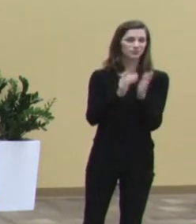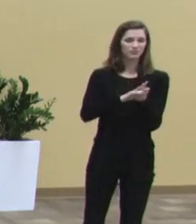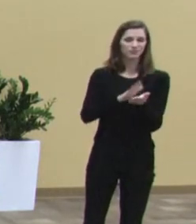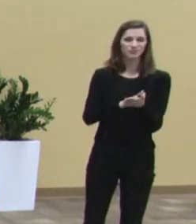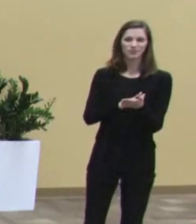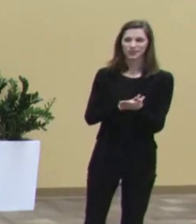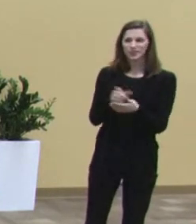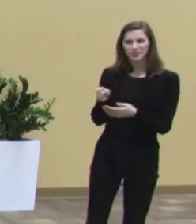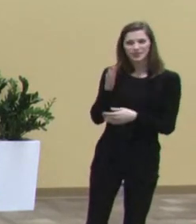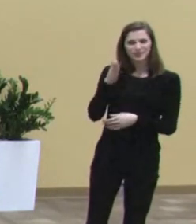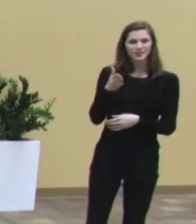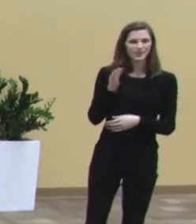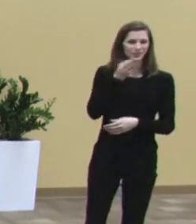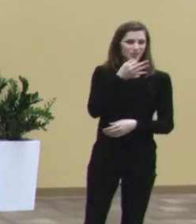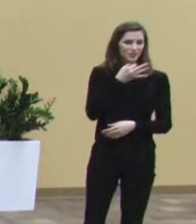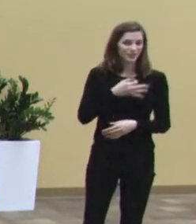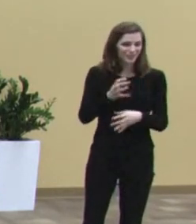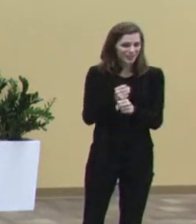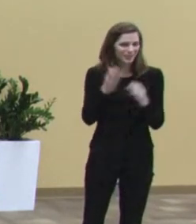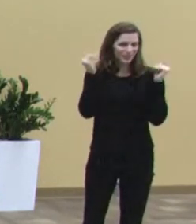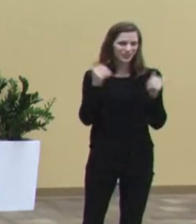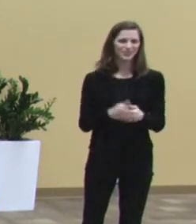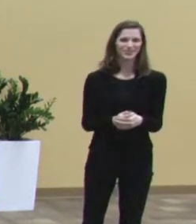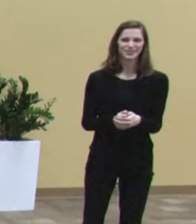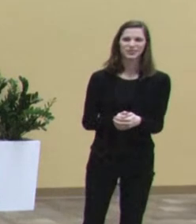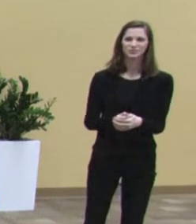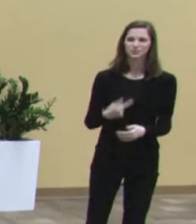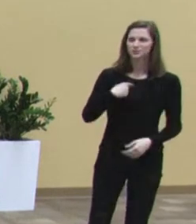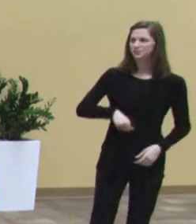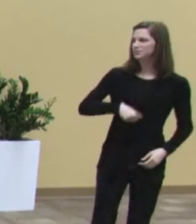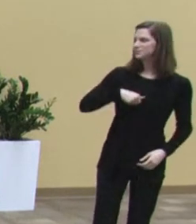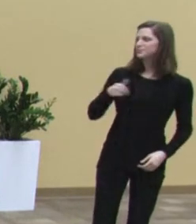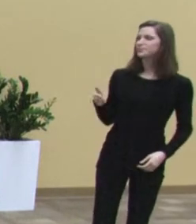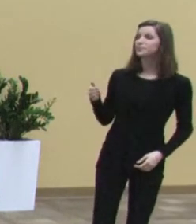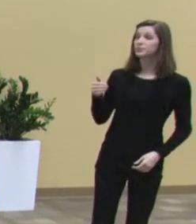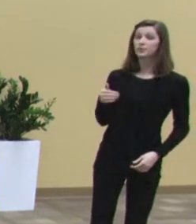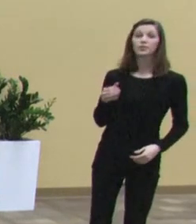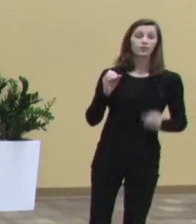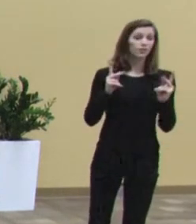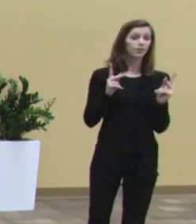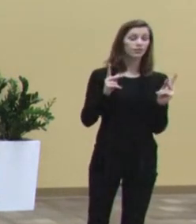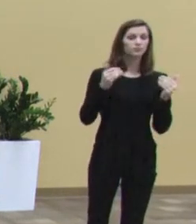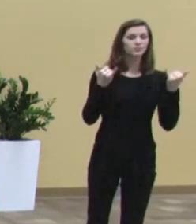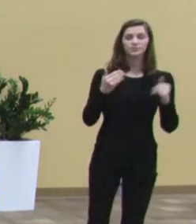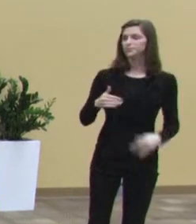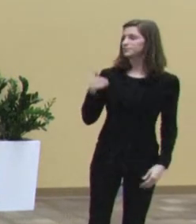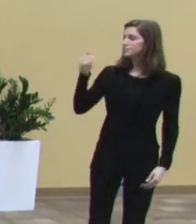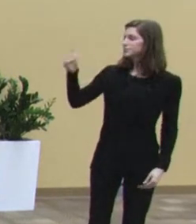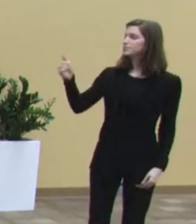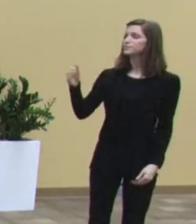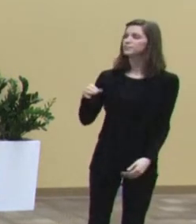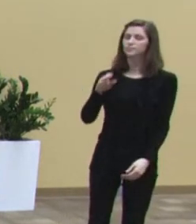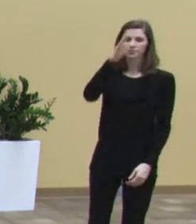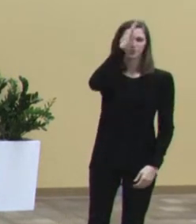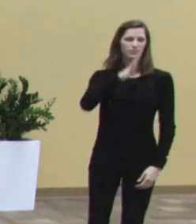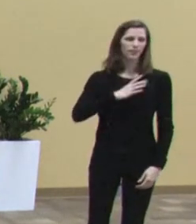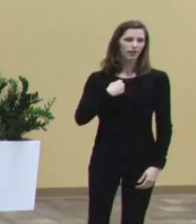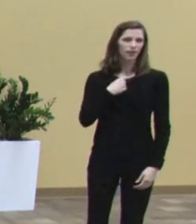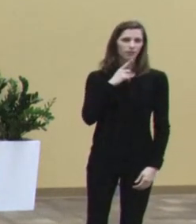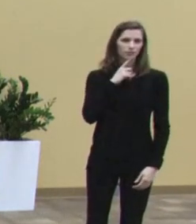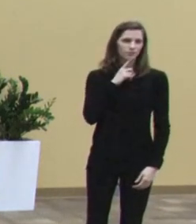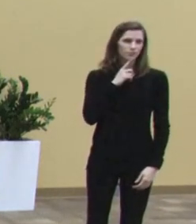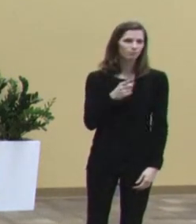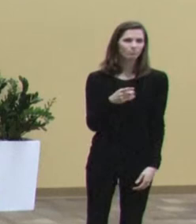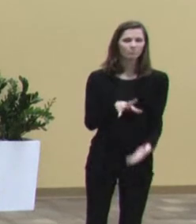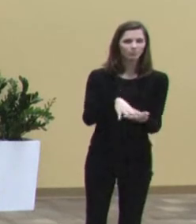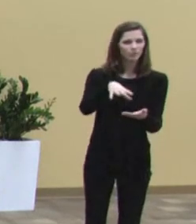return. Okay, so next, I have to introduce a man who really I've learned so